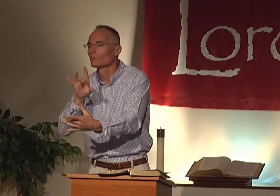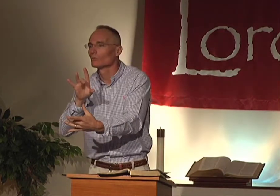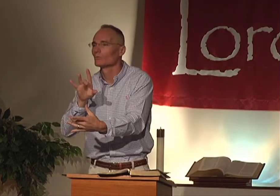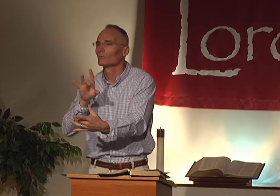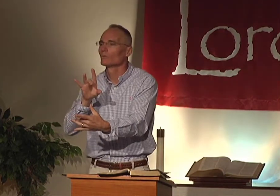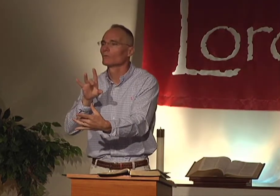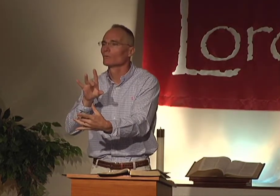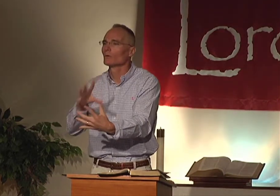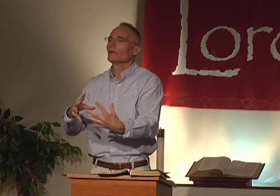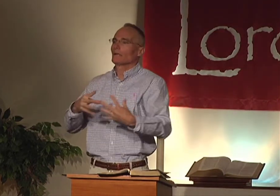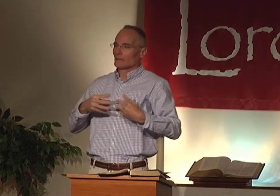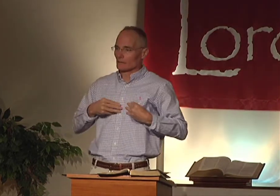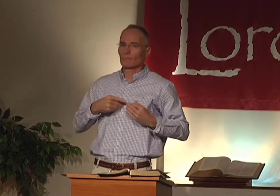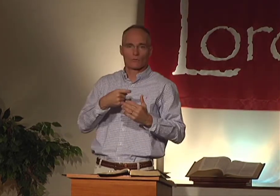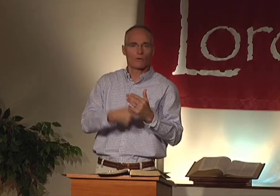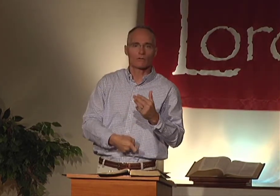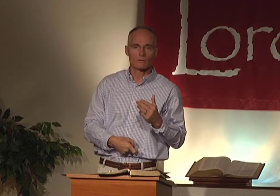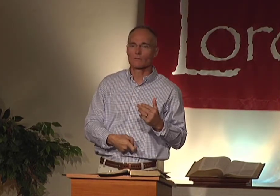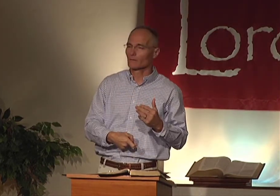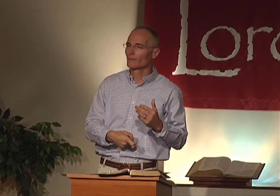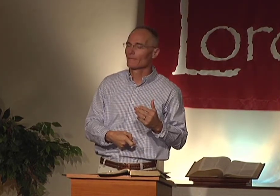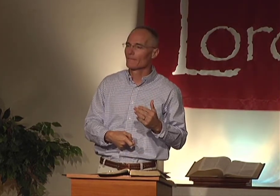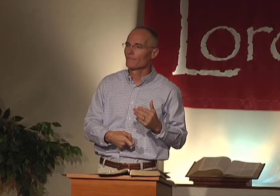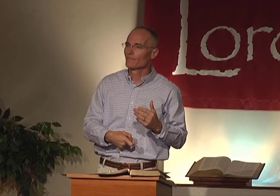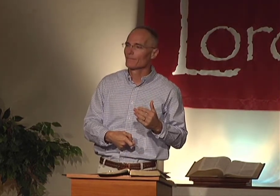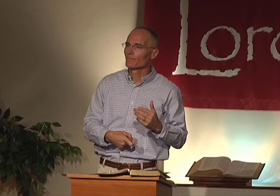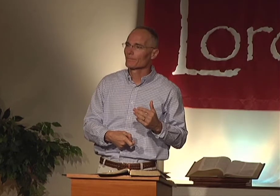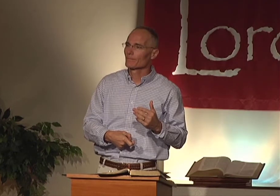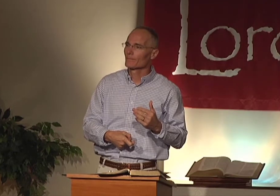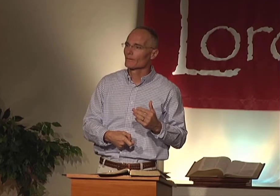Let go of it and accept the cost.